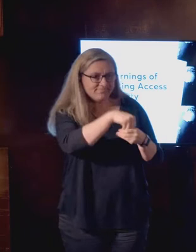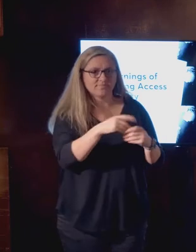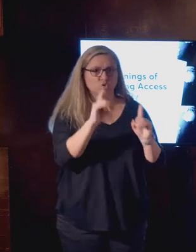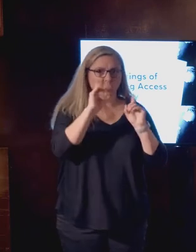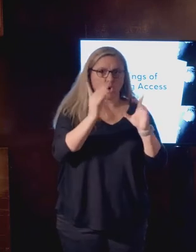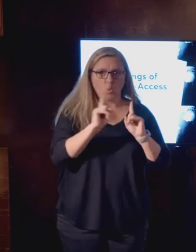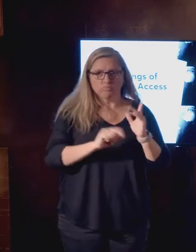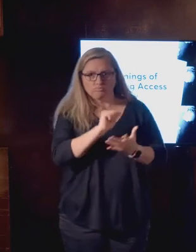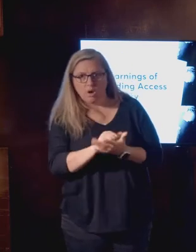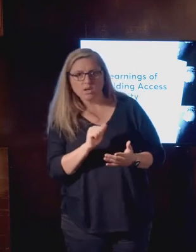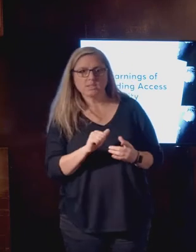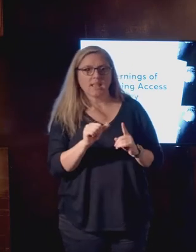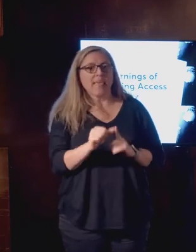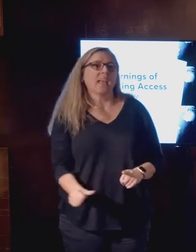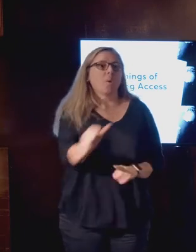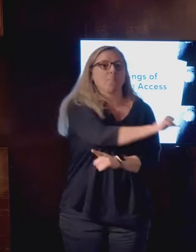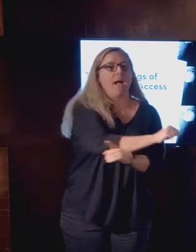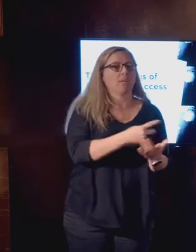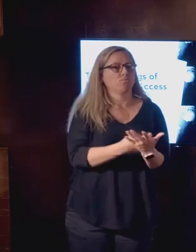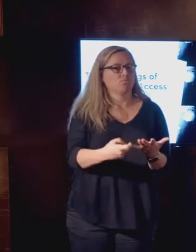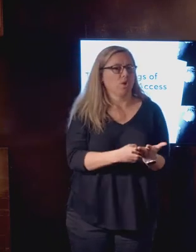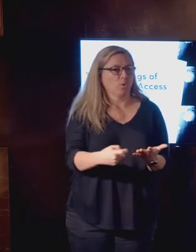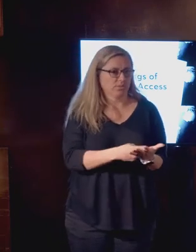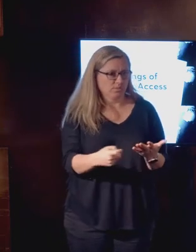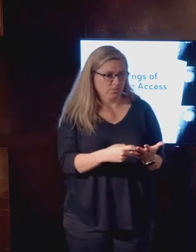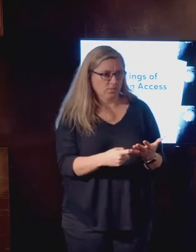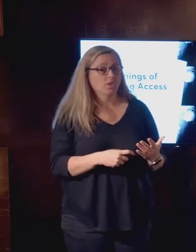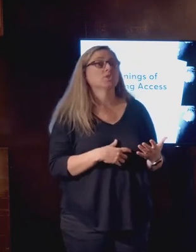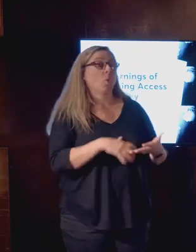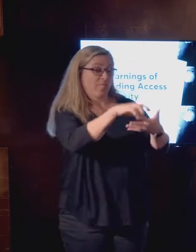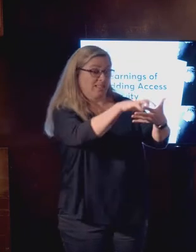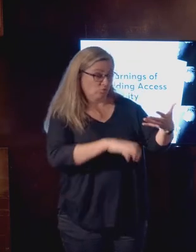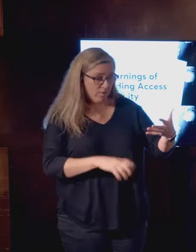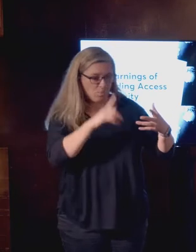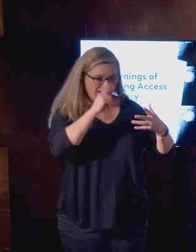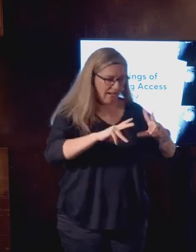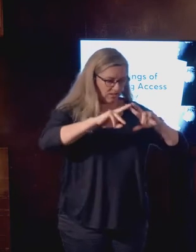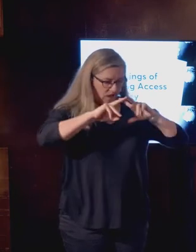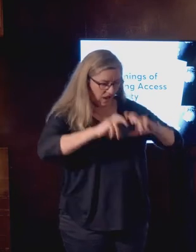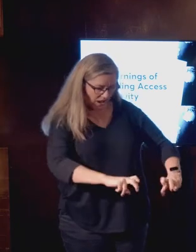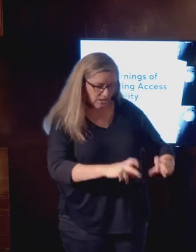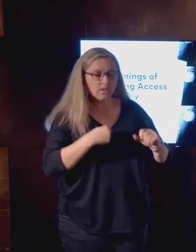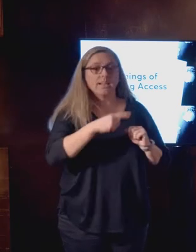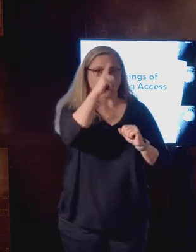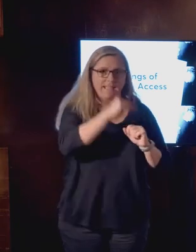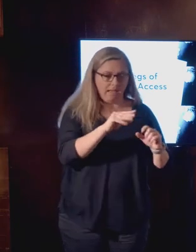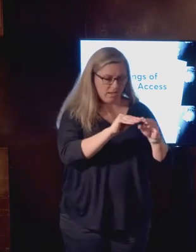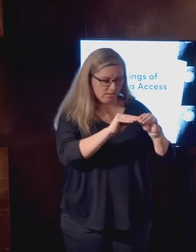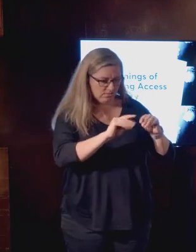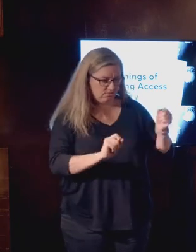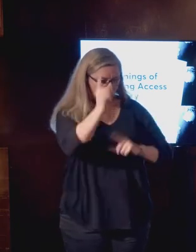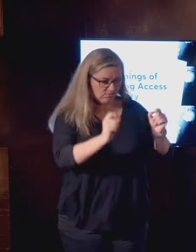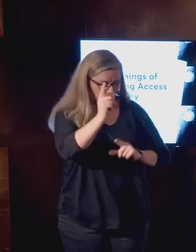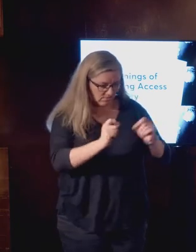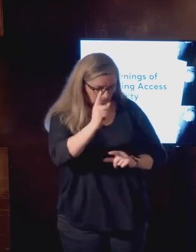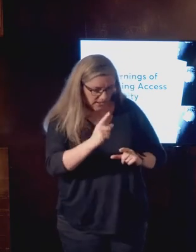and then let's take it back into the rehearsal. Let's pull that script right apart and rewrite it based on. So all